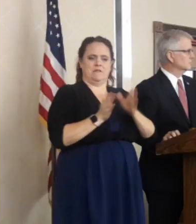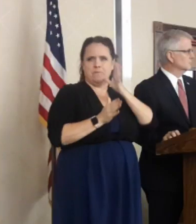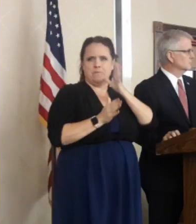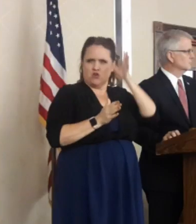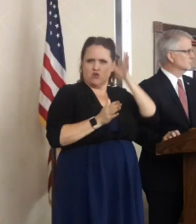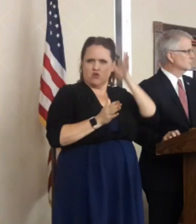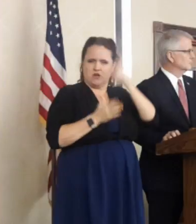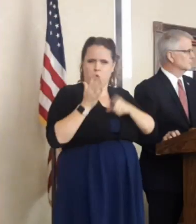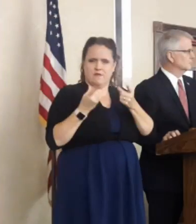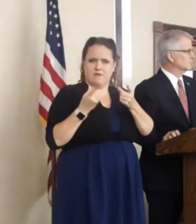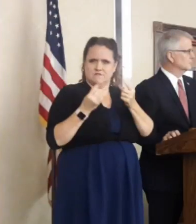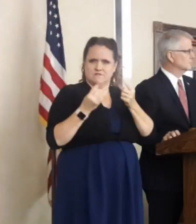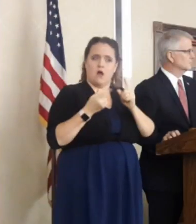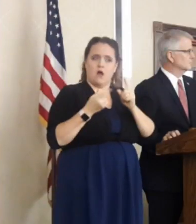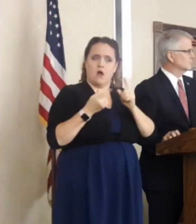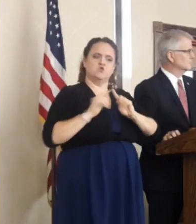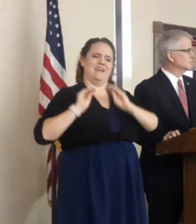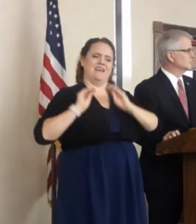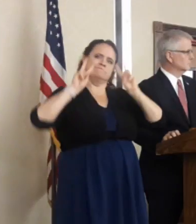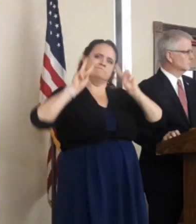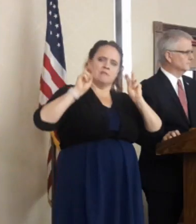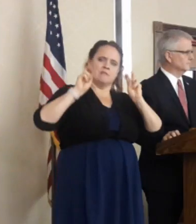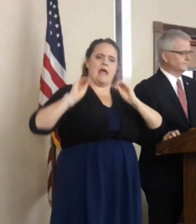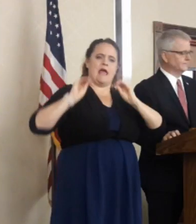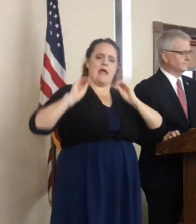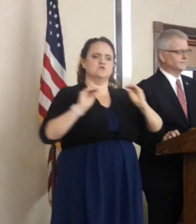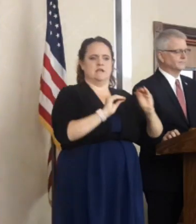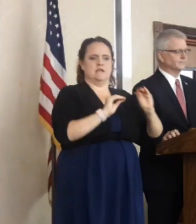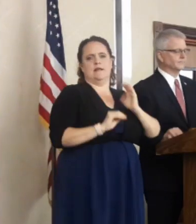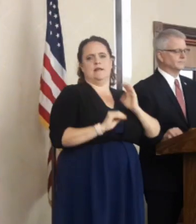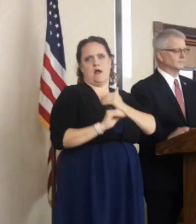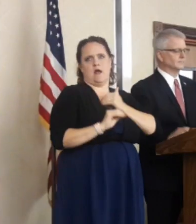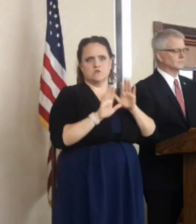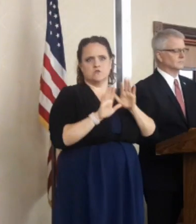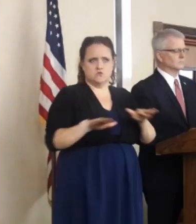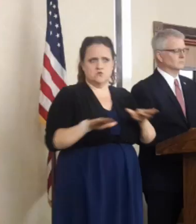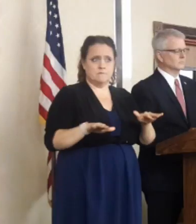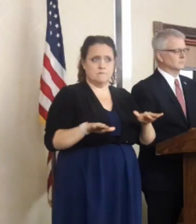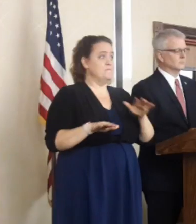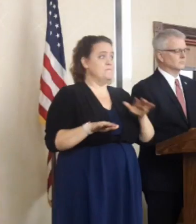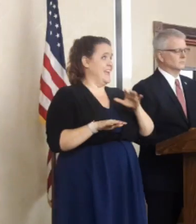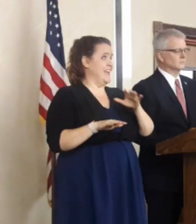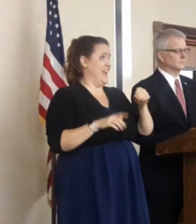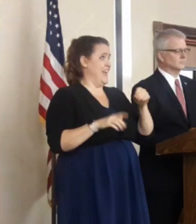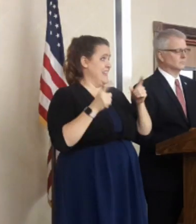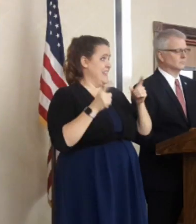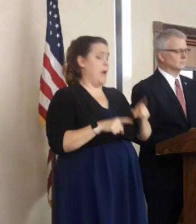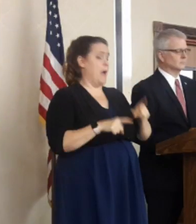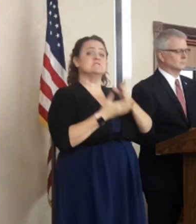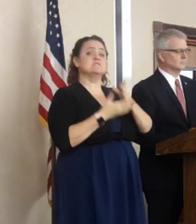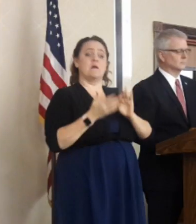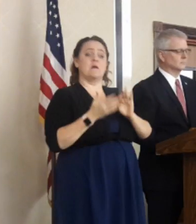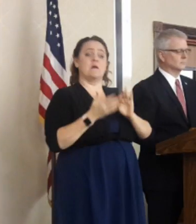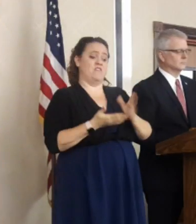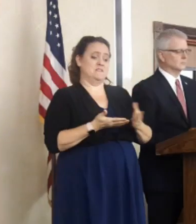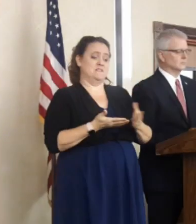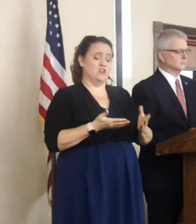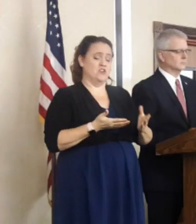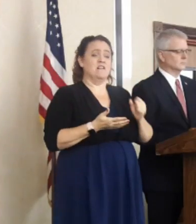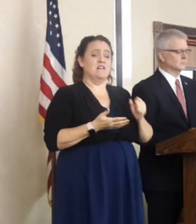way of educating our children. And it turns out that some of their material is